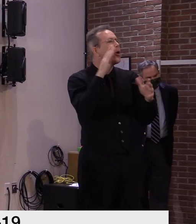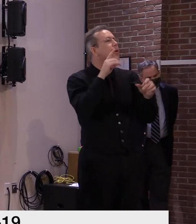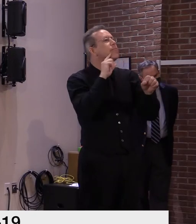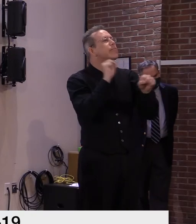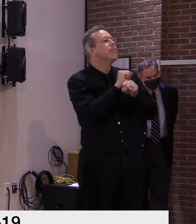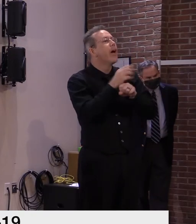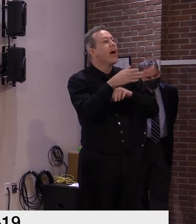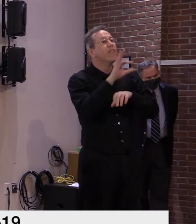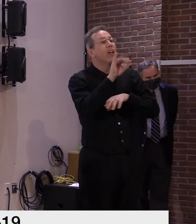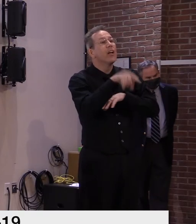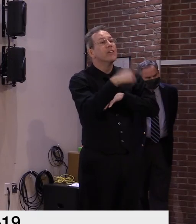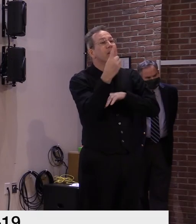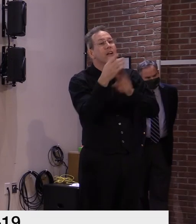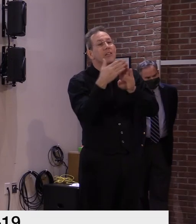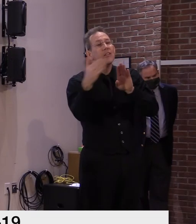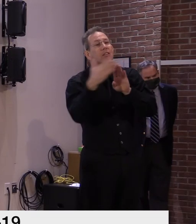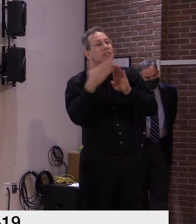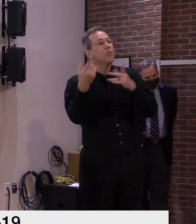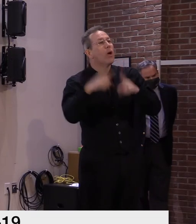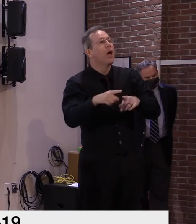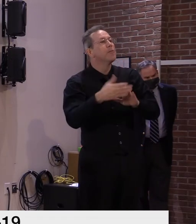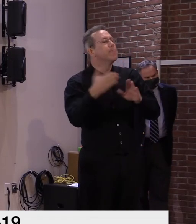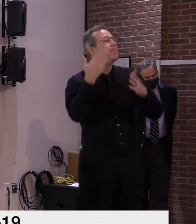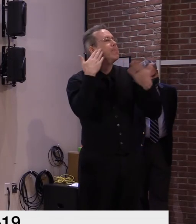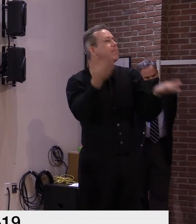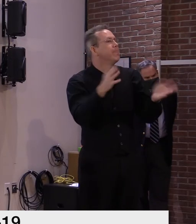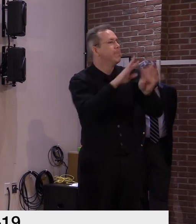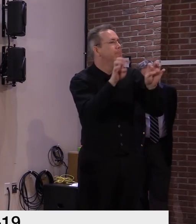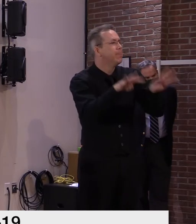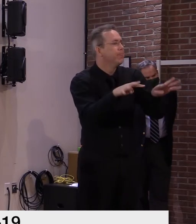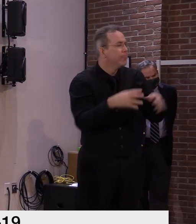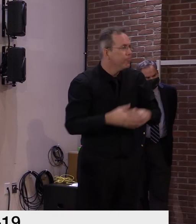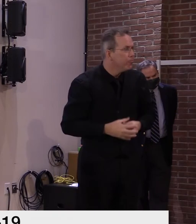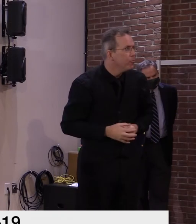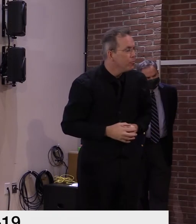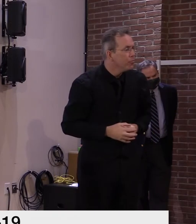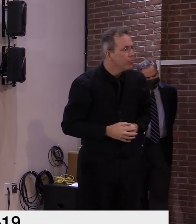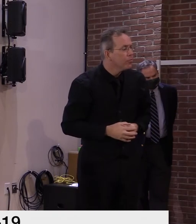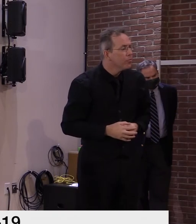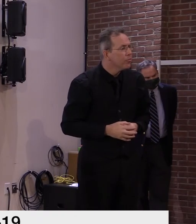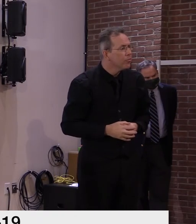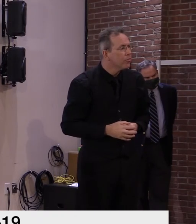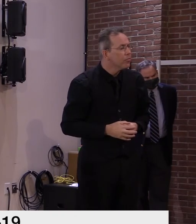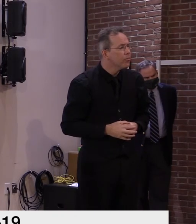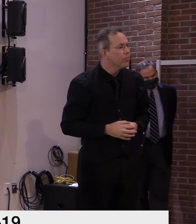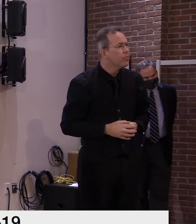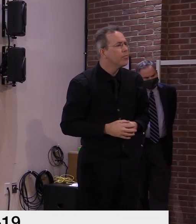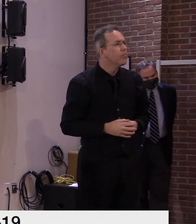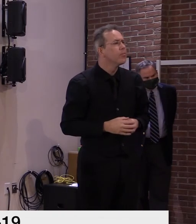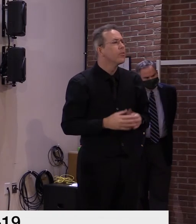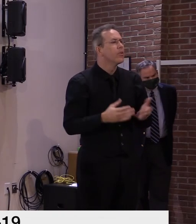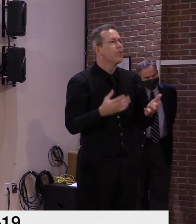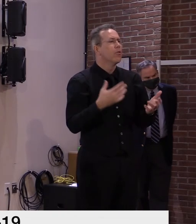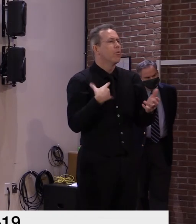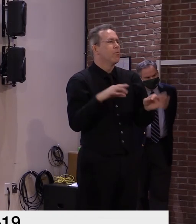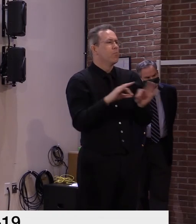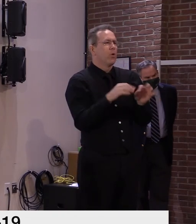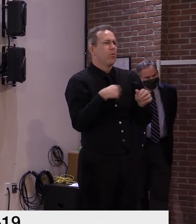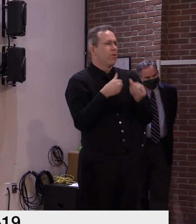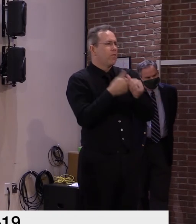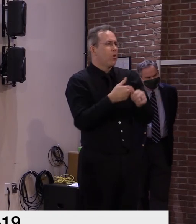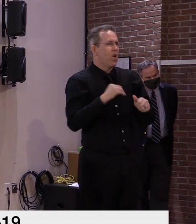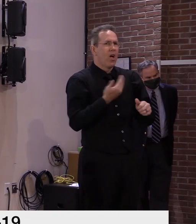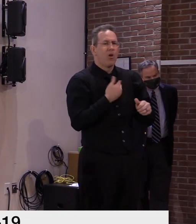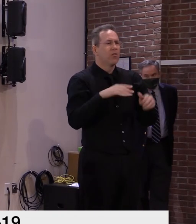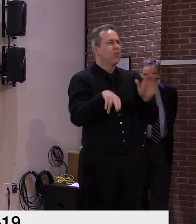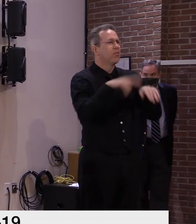natural infection if that will persist. So we're going with national guidance on that one for this point in time.